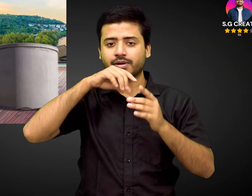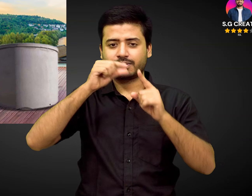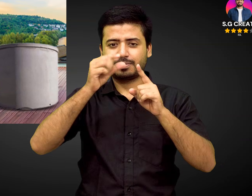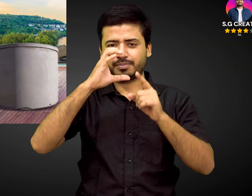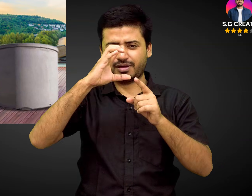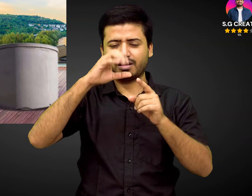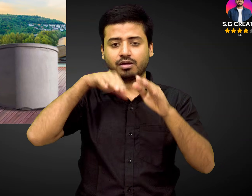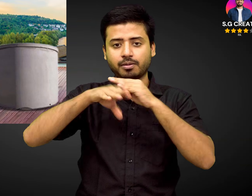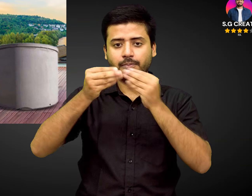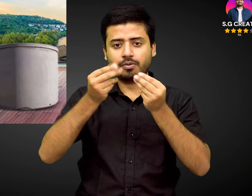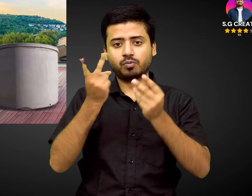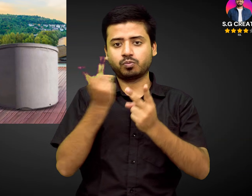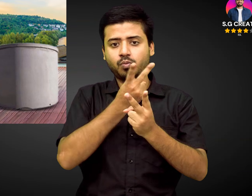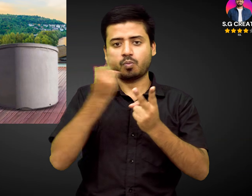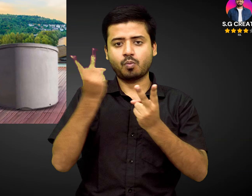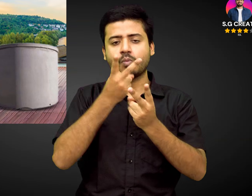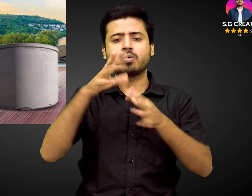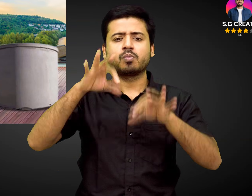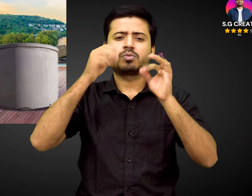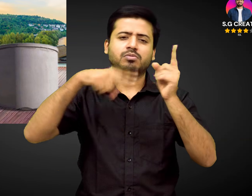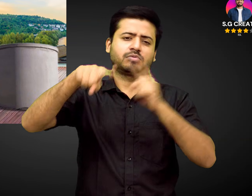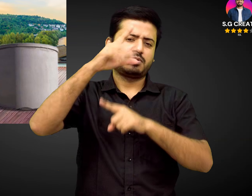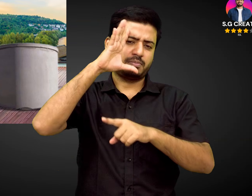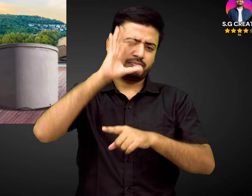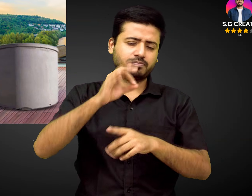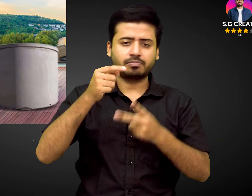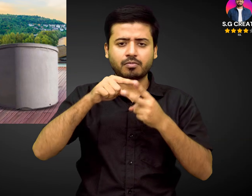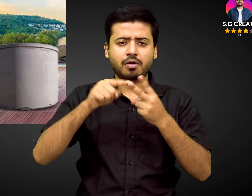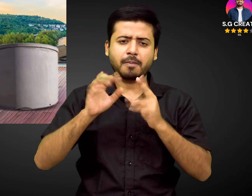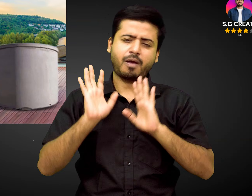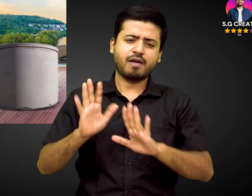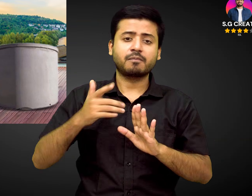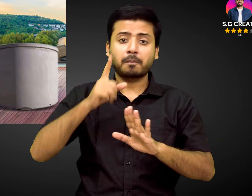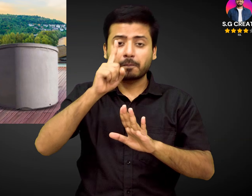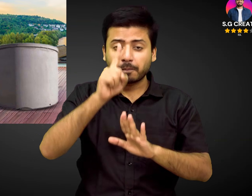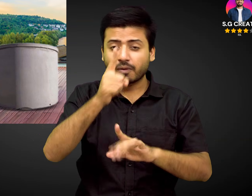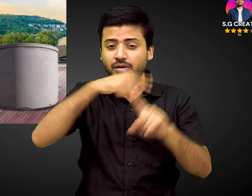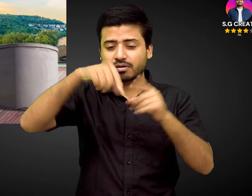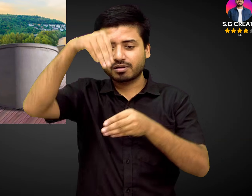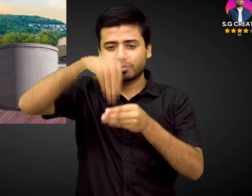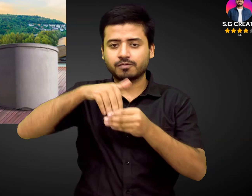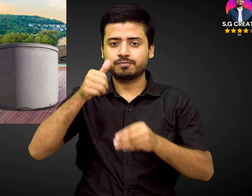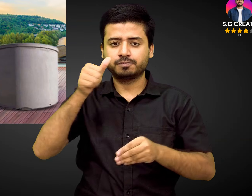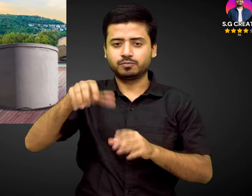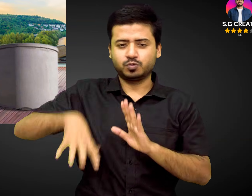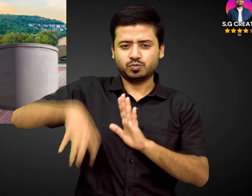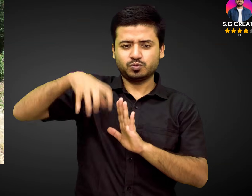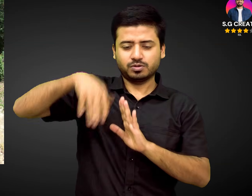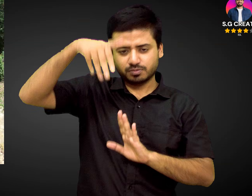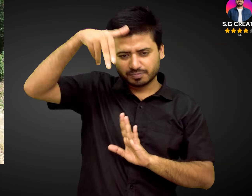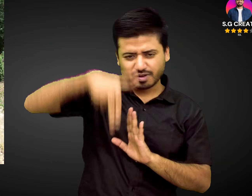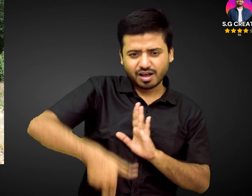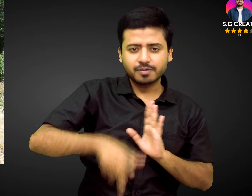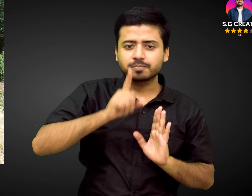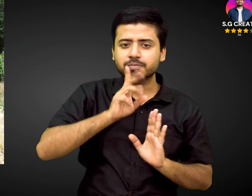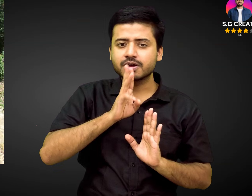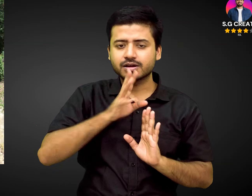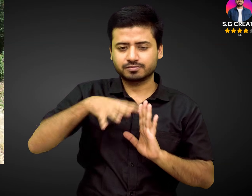removed. Aquarists frequently design blackwater biotopes to mimic natural river systems. Health benefits.